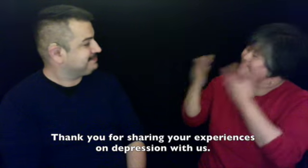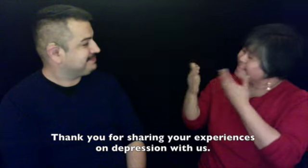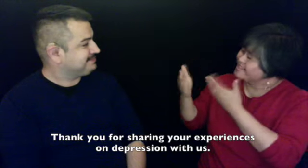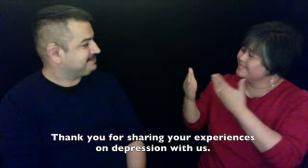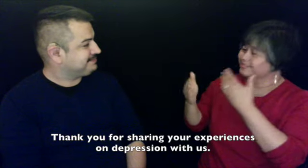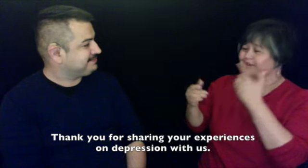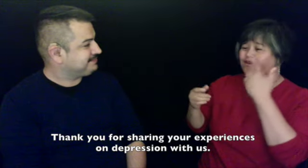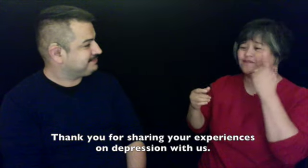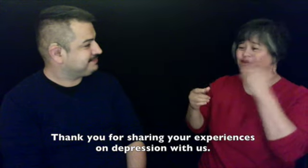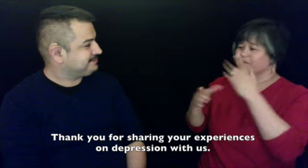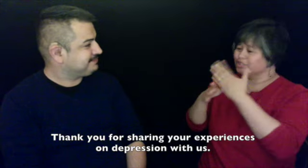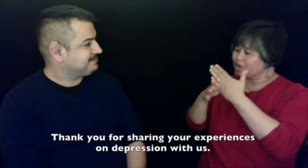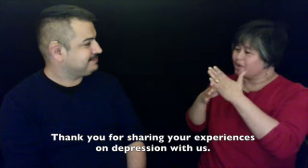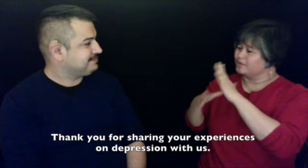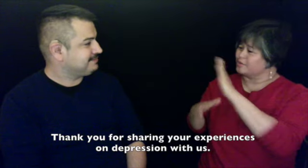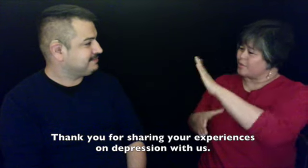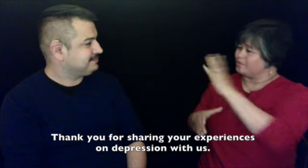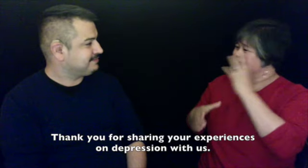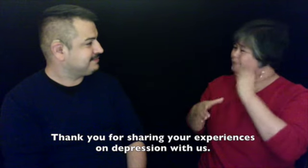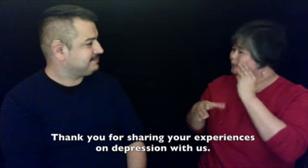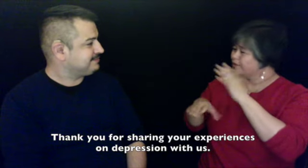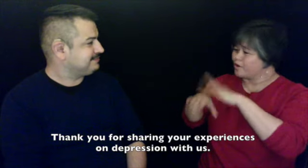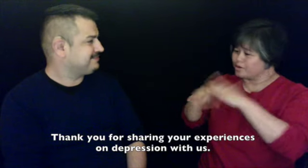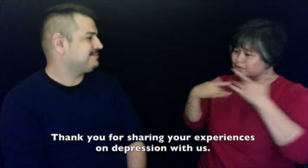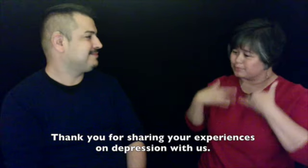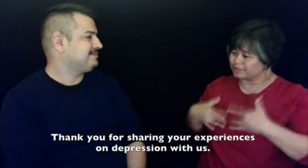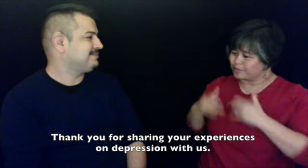Thank you for sharing your experiences on depression with us.